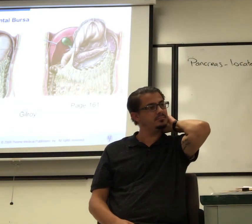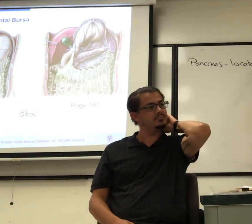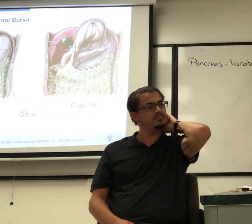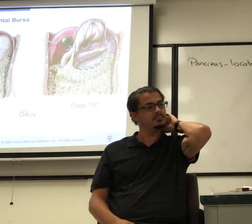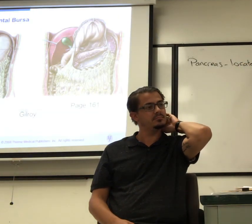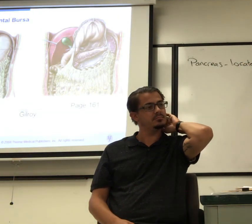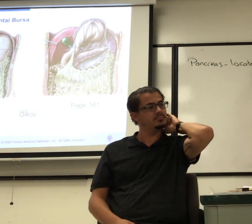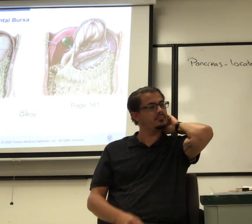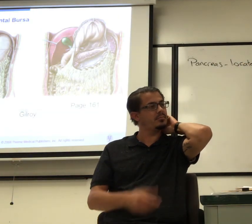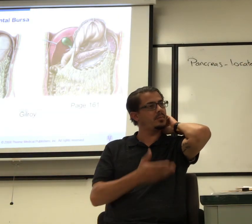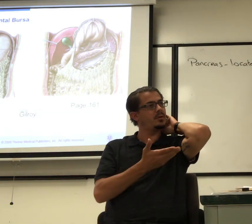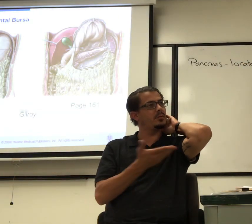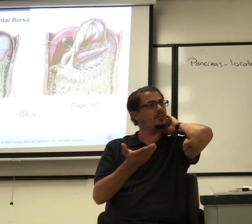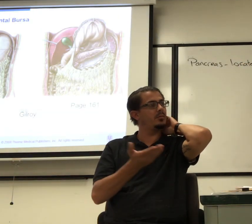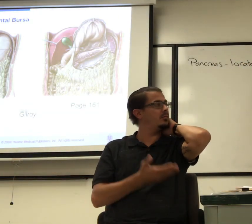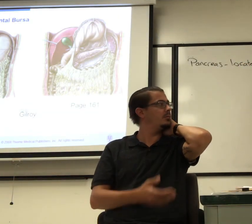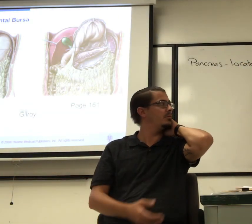Pancreas